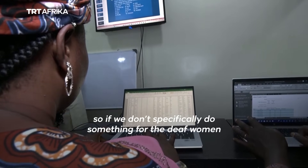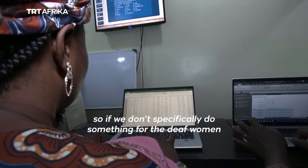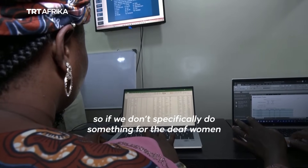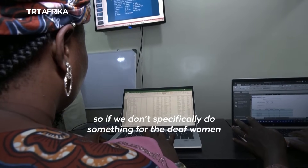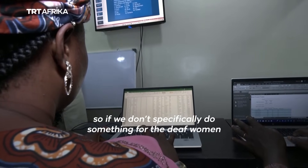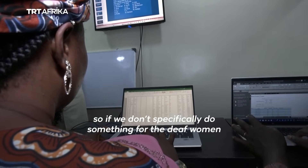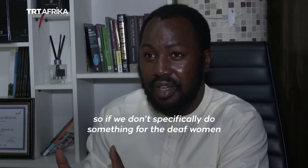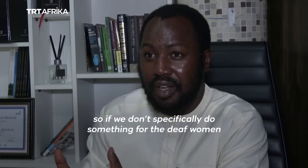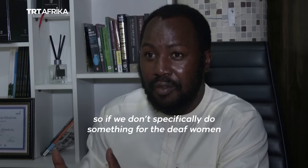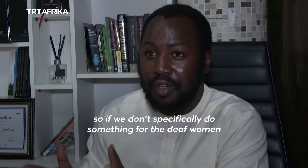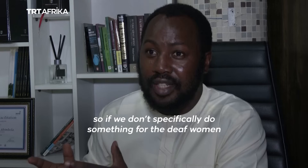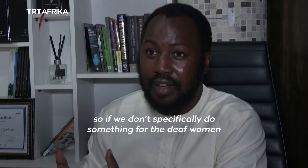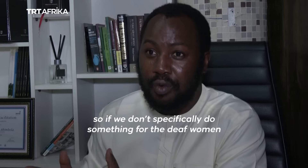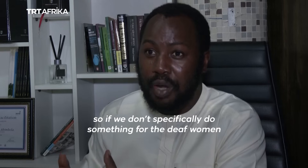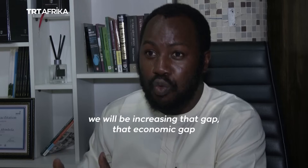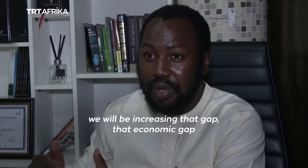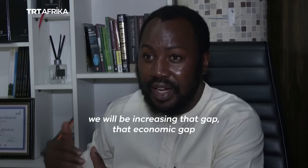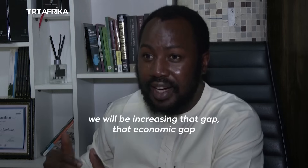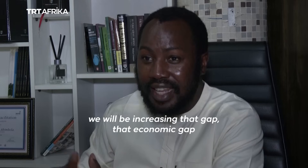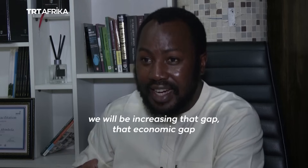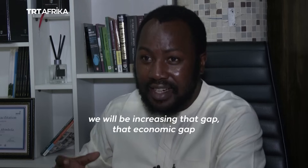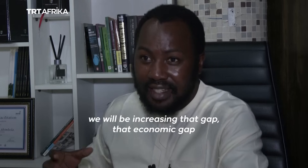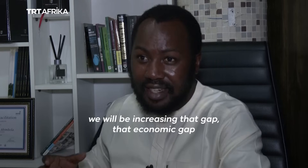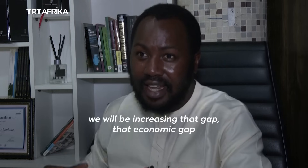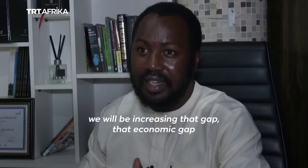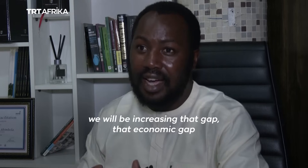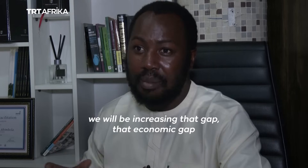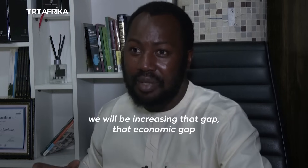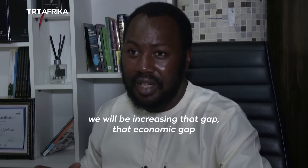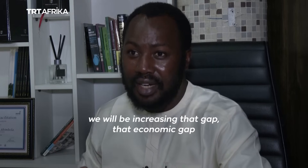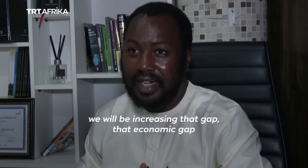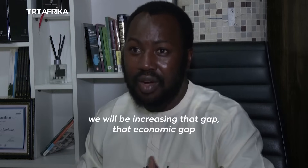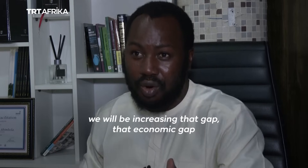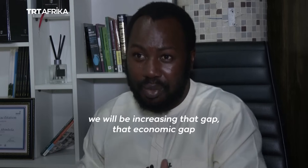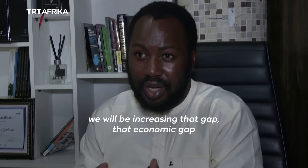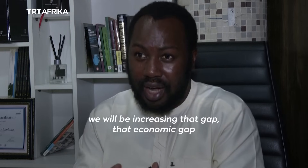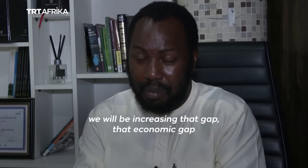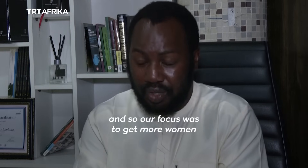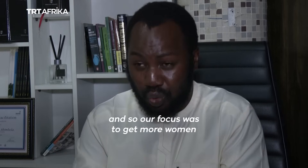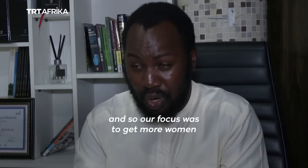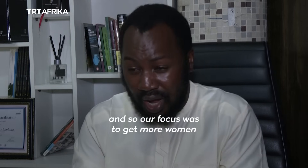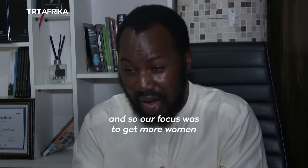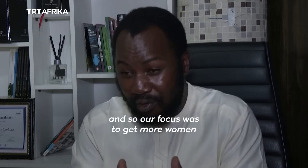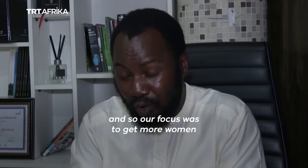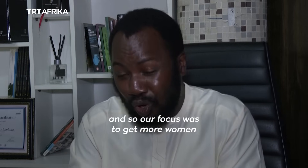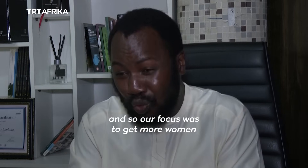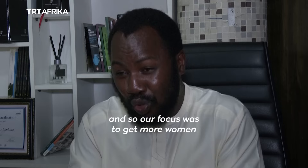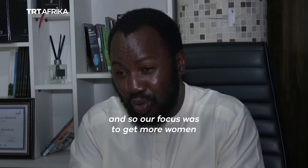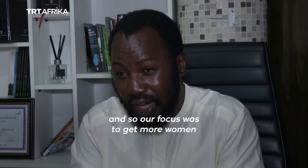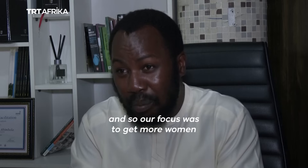do something for the deaf women, we'll be increasing that gap, that economic gap. And so our focus was to get